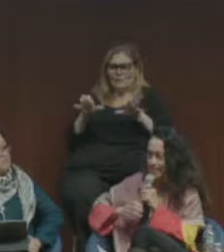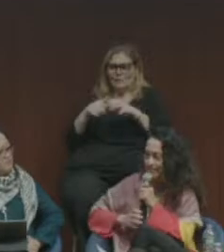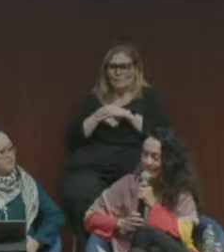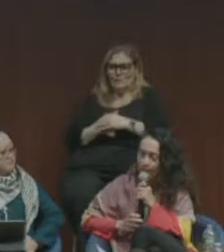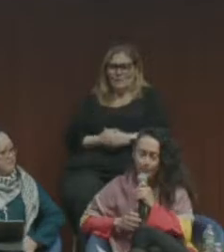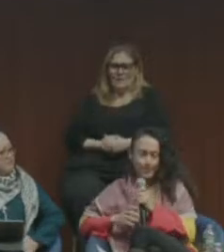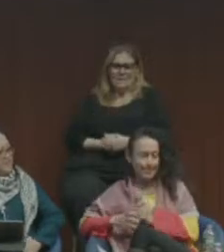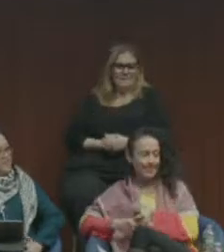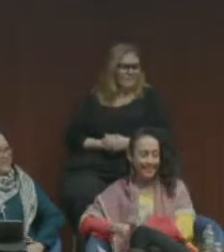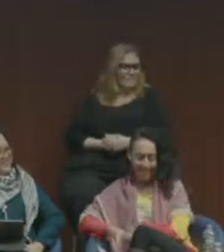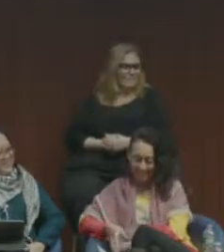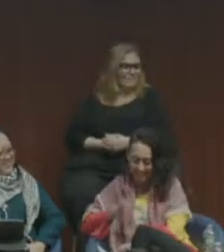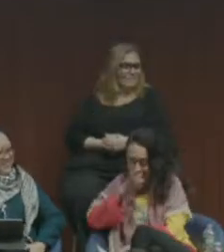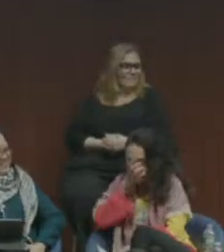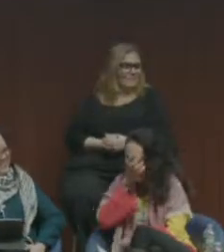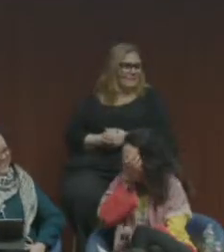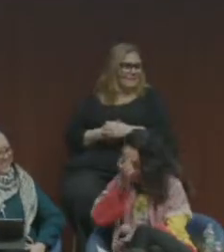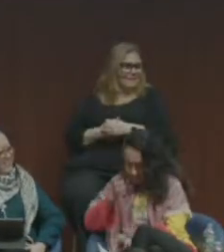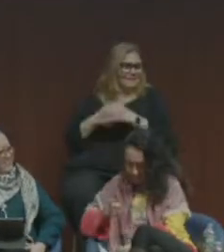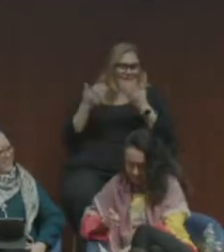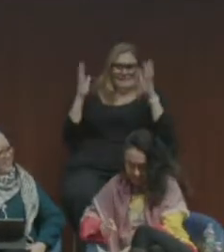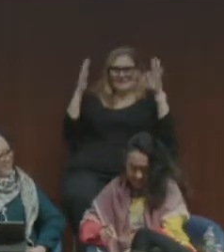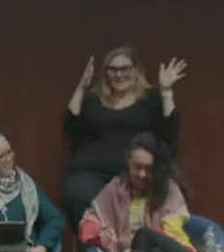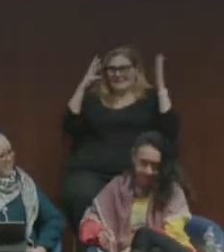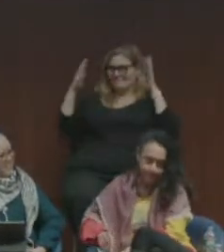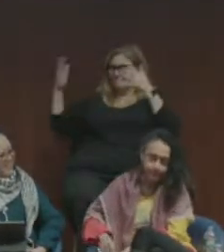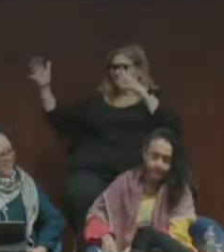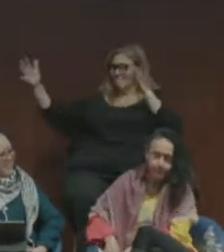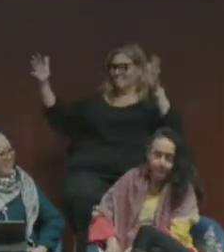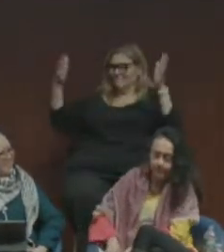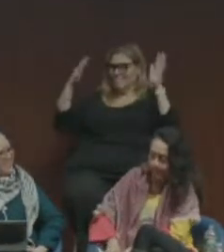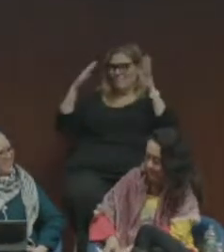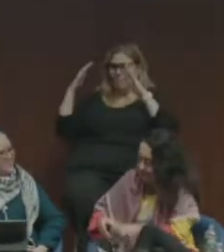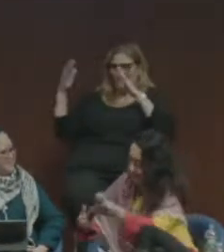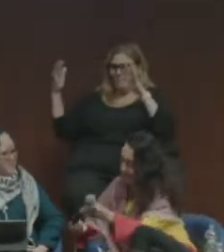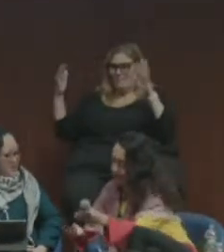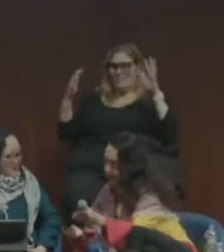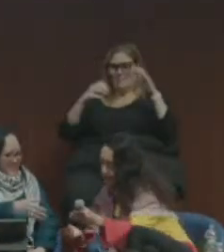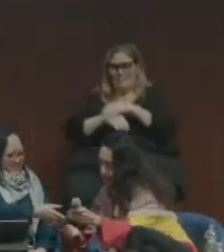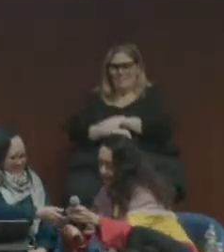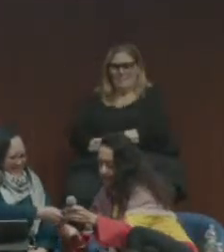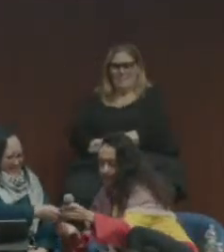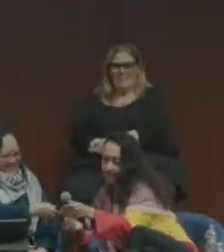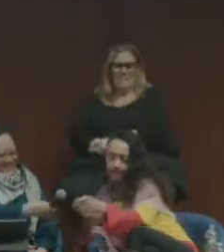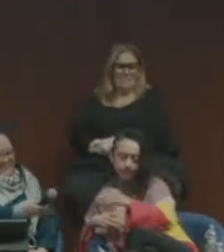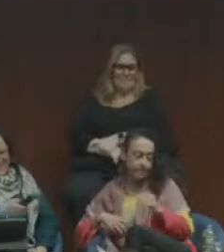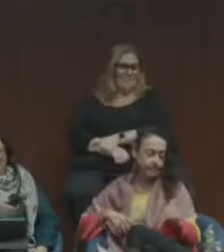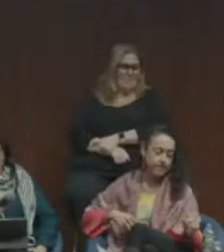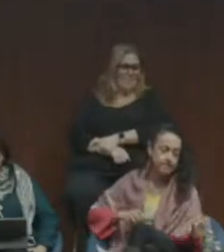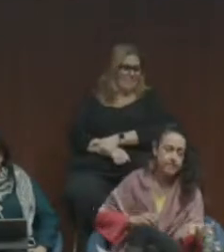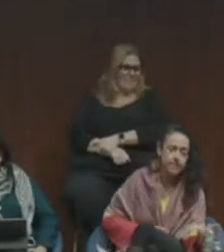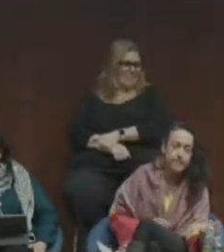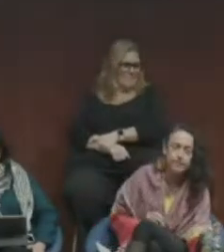people's examples. So let's give a round of applause to that first round.